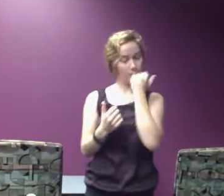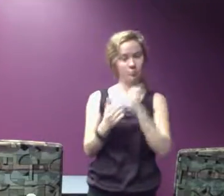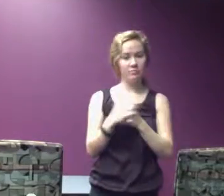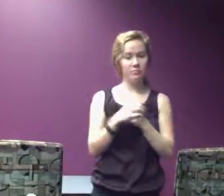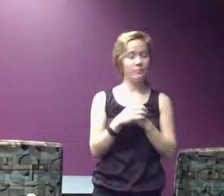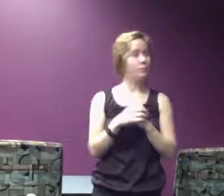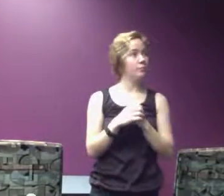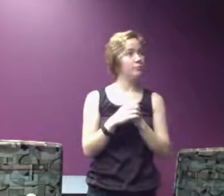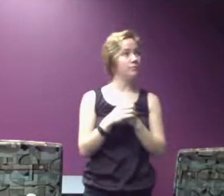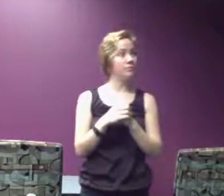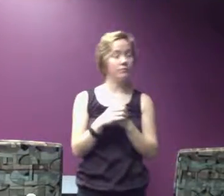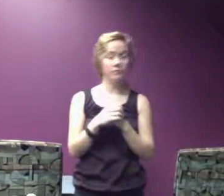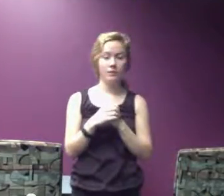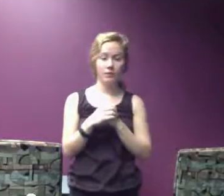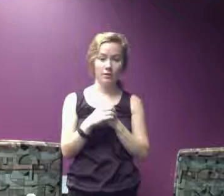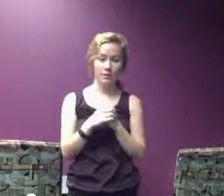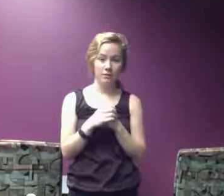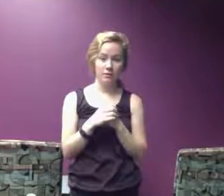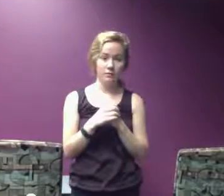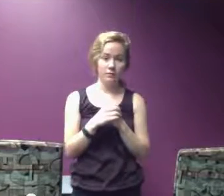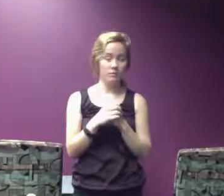So 4/3